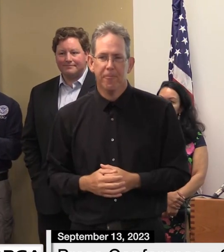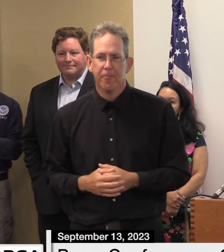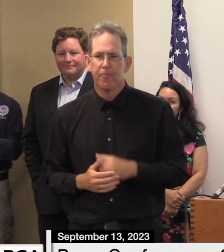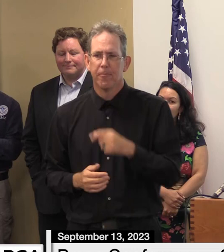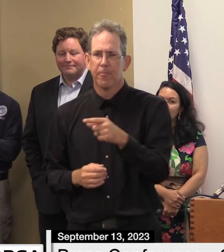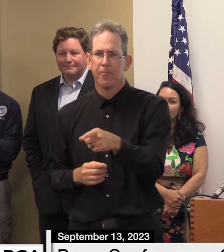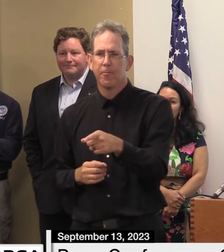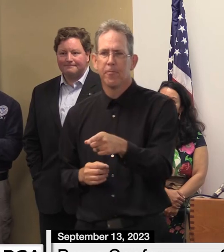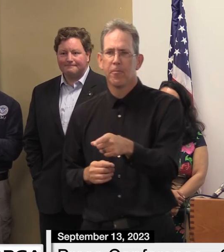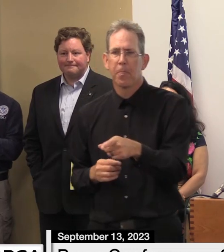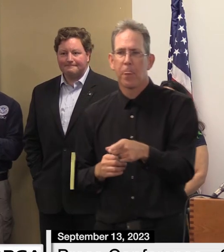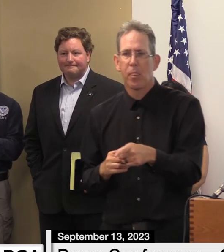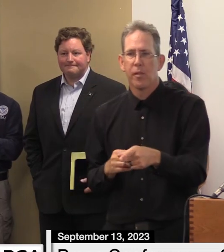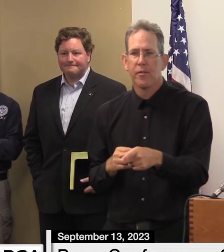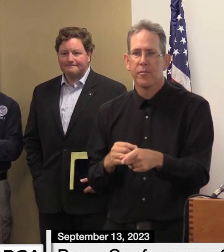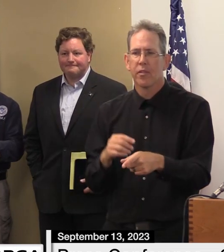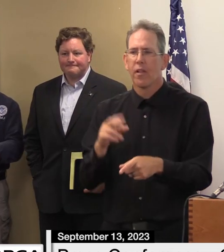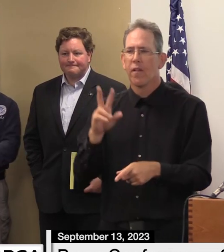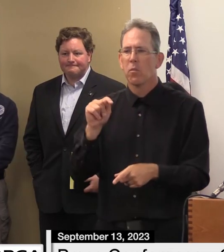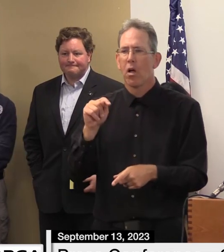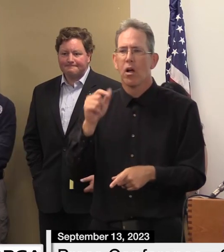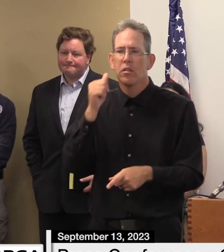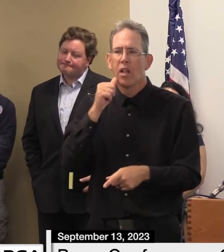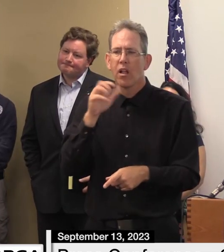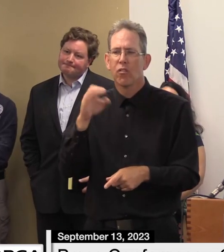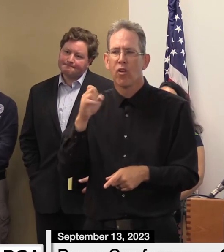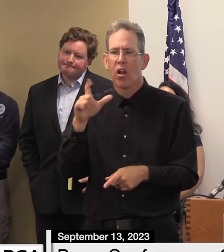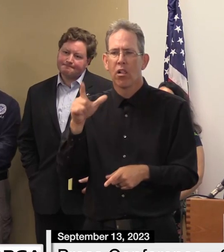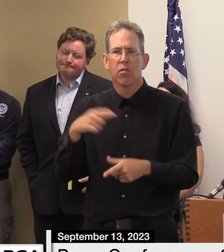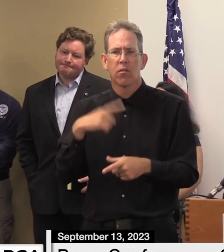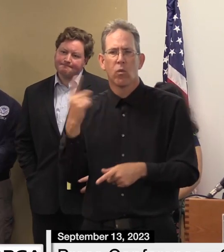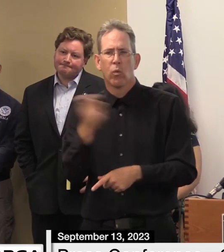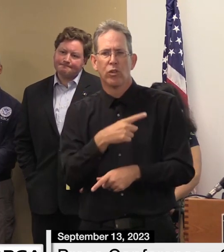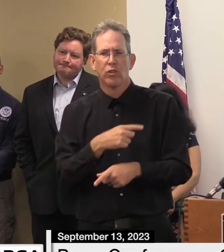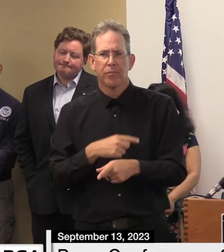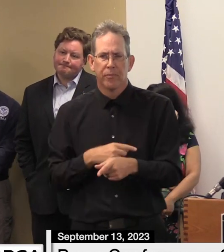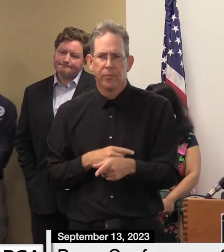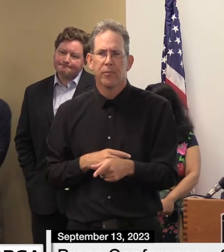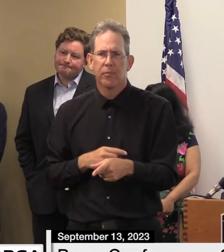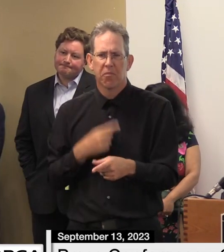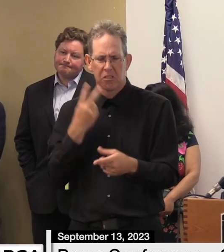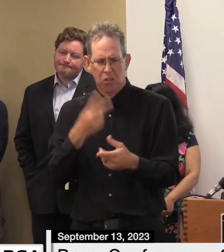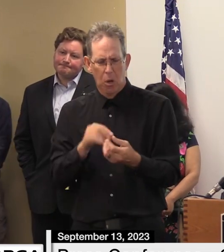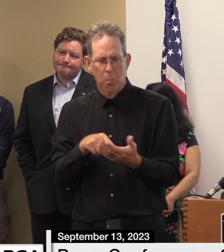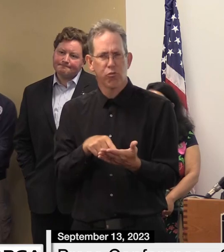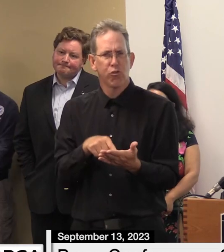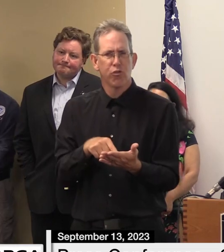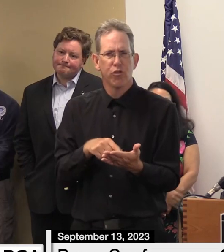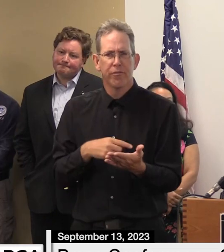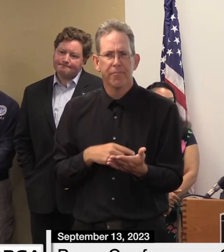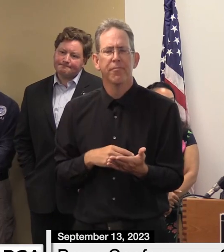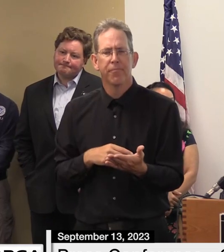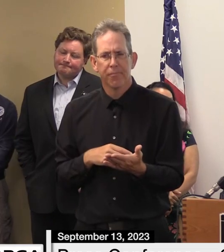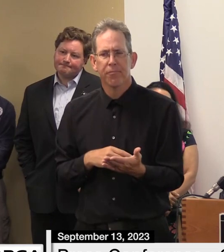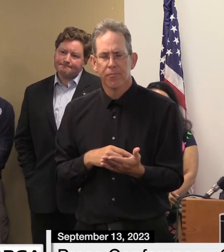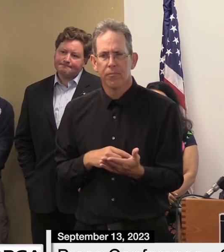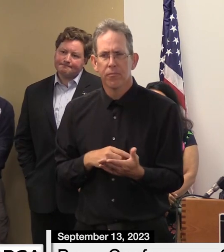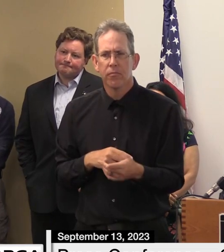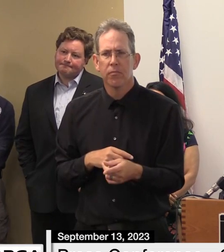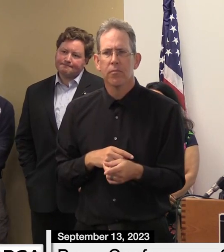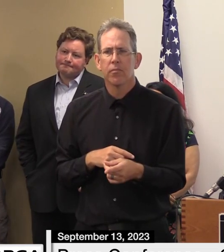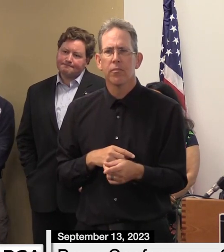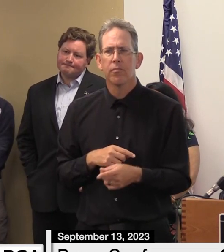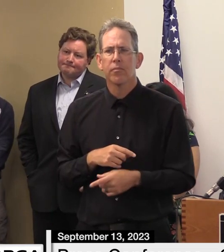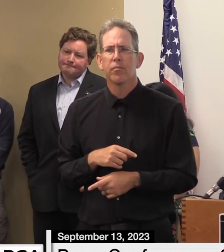Governor, I just wanted to double check some numbers that I believe I heard from Maura Collins. Building costs